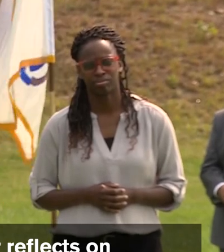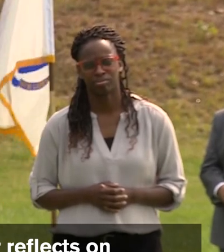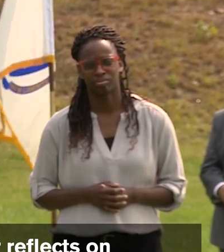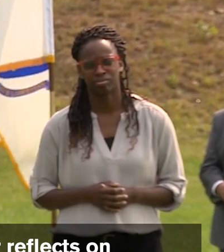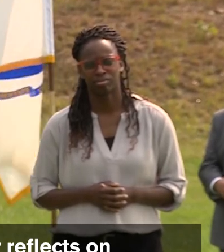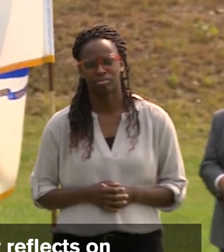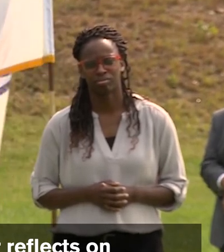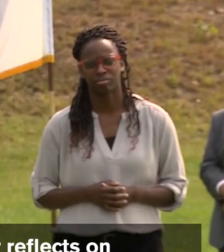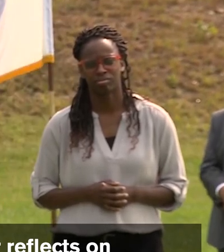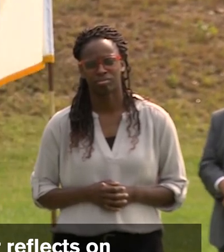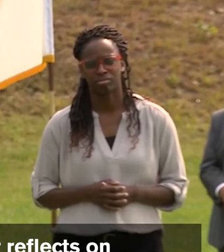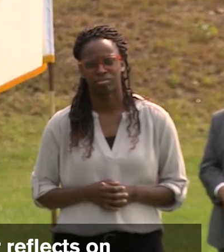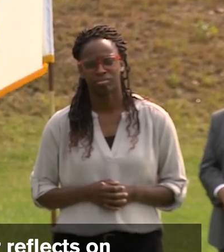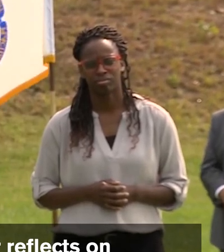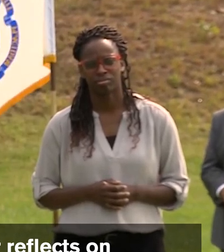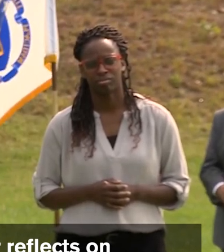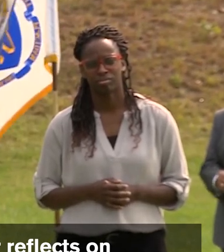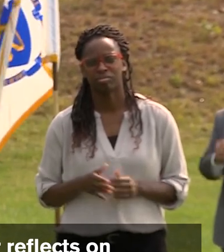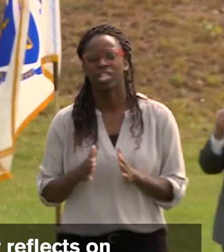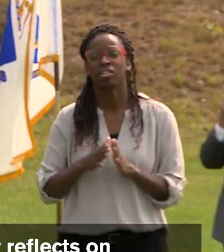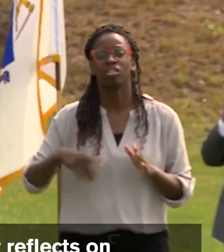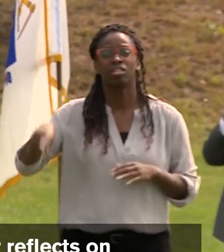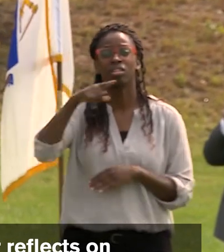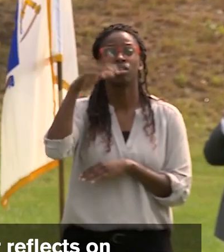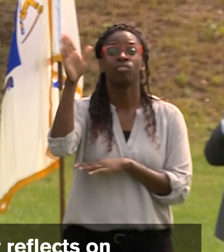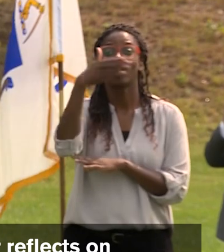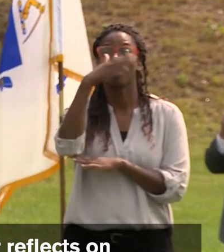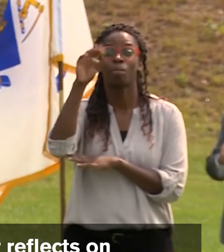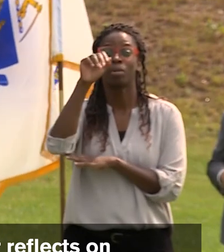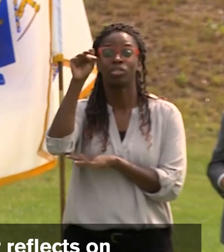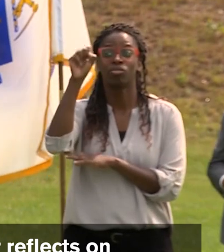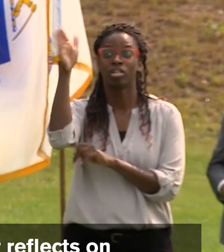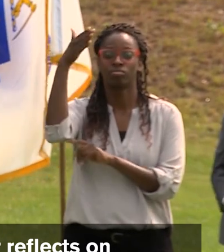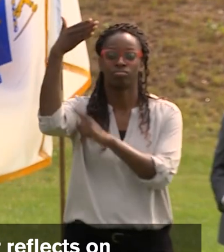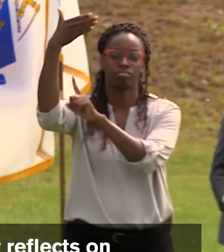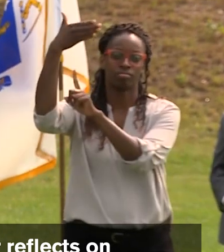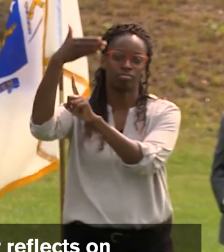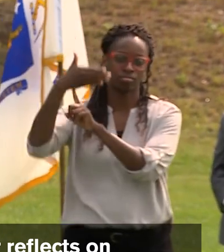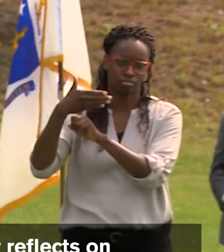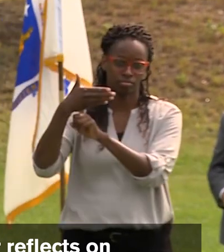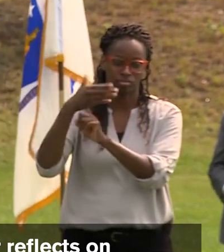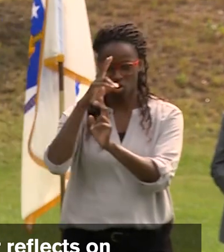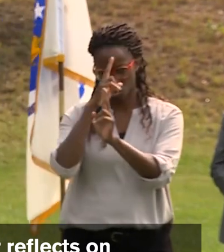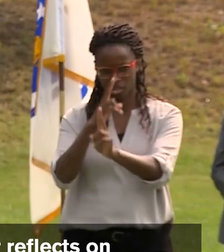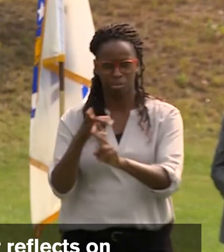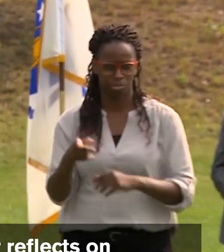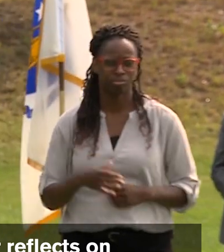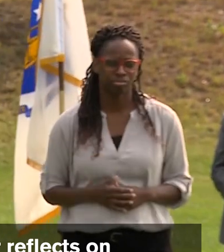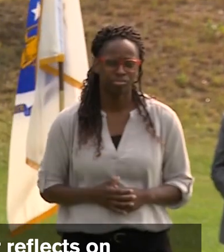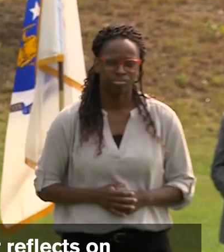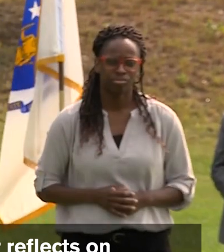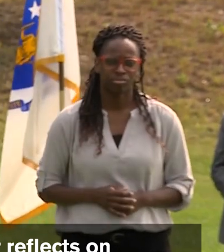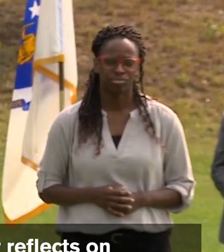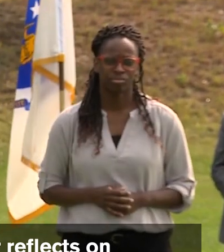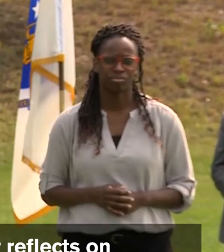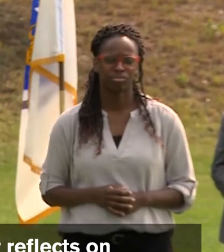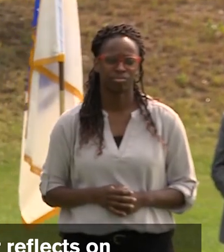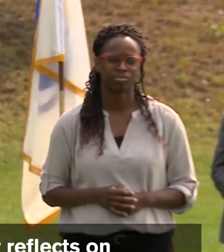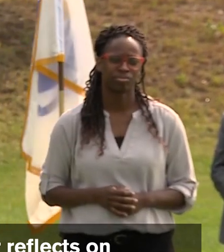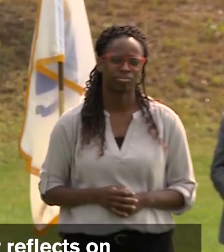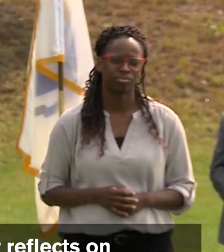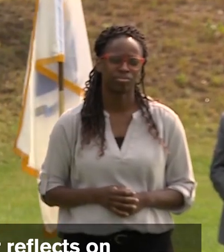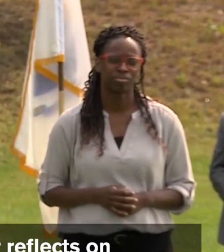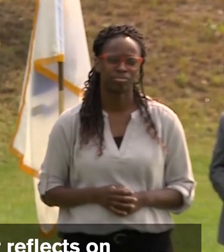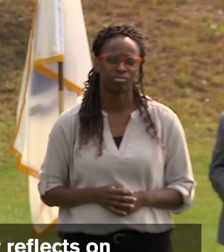the Commonwealth of Mass and the Commonwealth of Mass flag to be lowered to half staff until further notice to honor